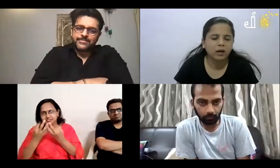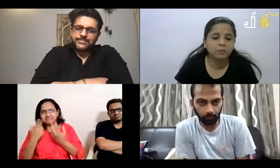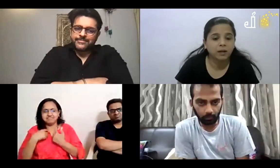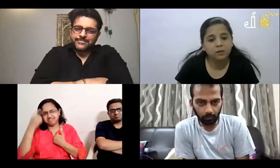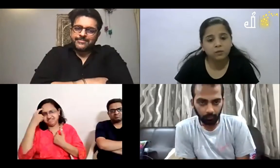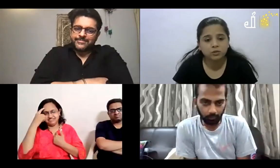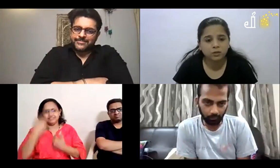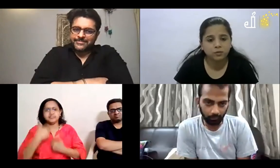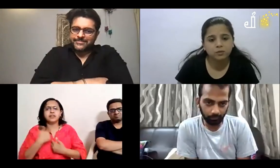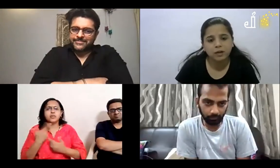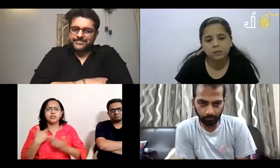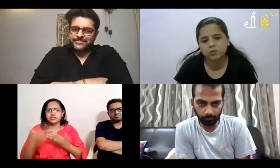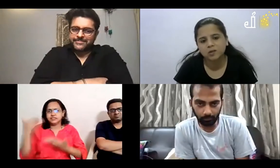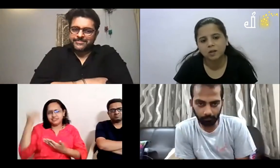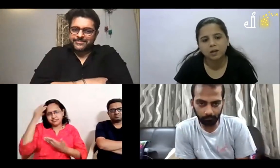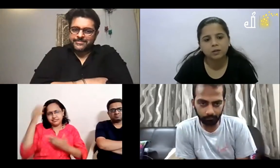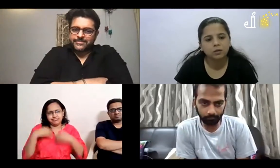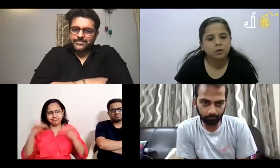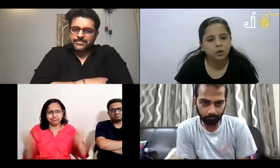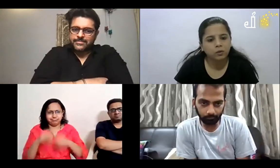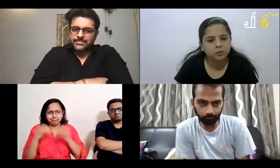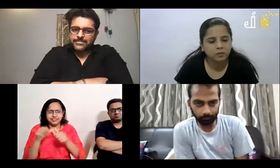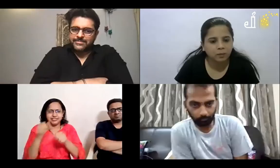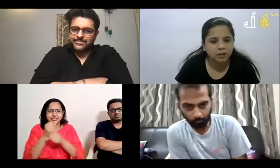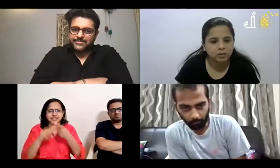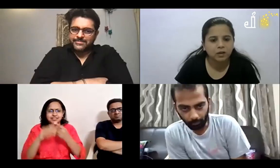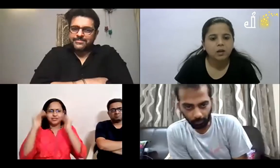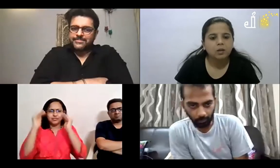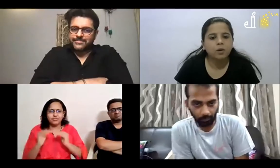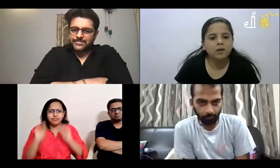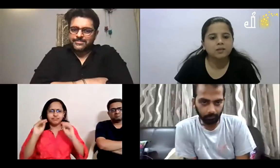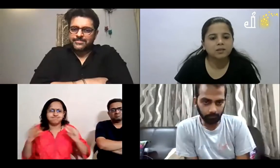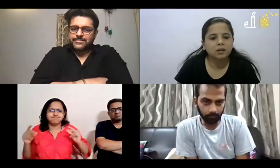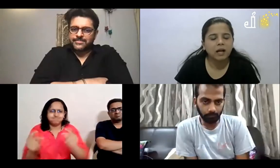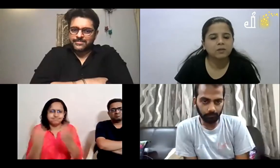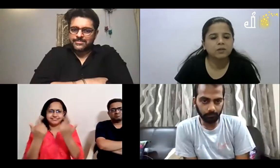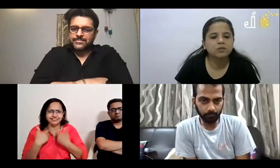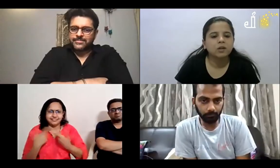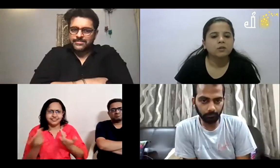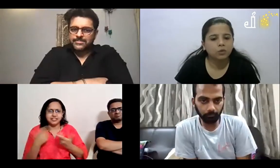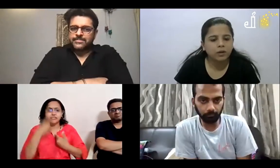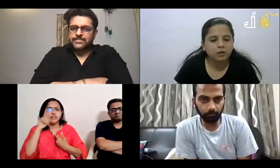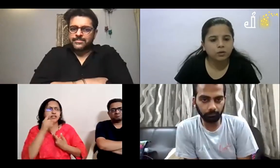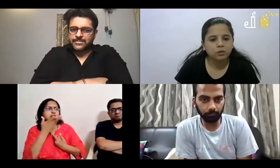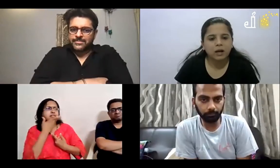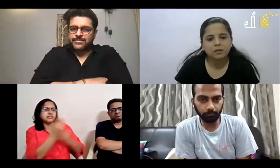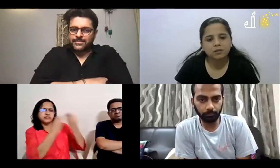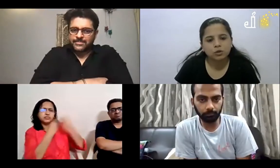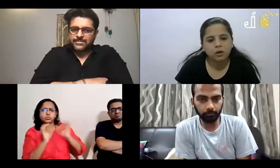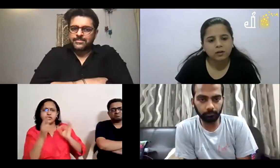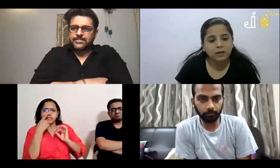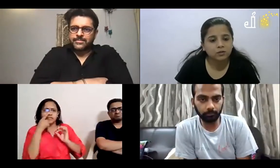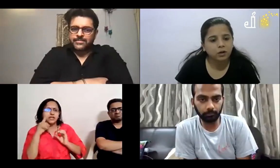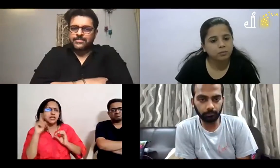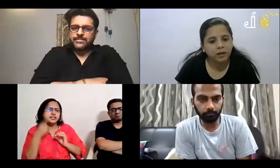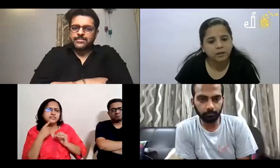So, but I was just confused. I was just thinking and talking with my family as well, because I was so young. I wasn't sure.